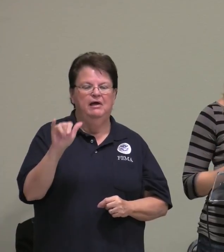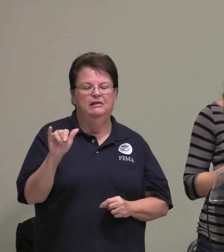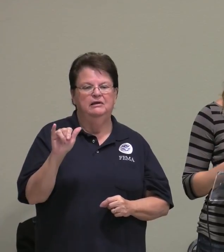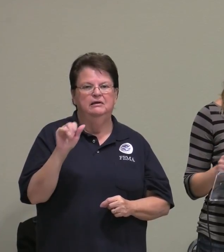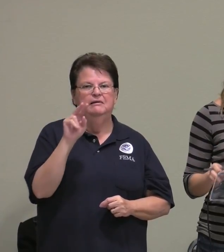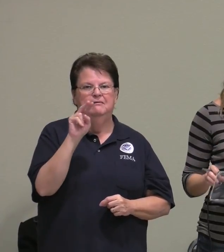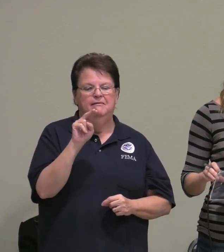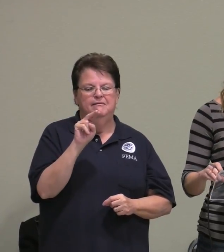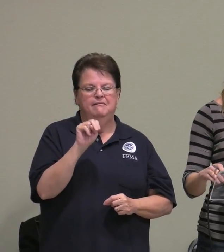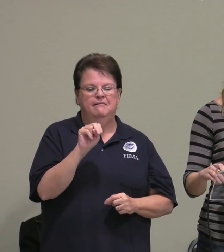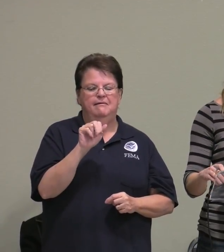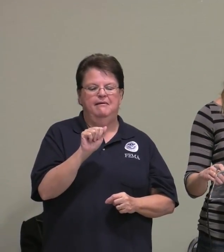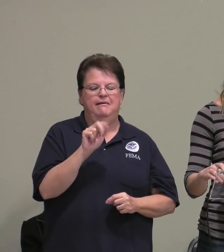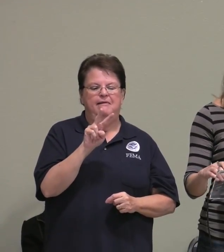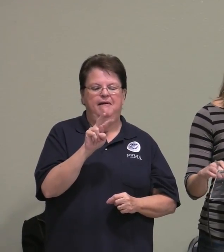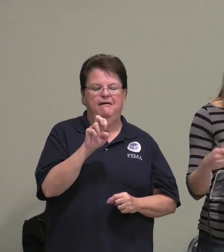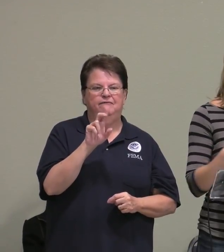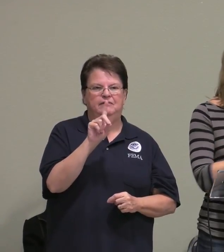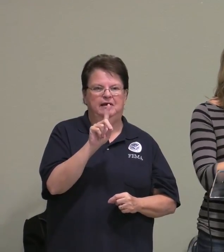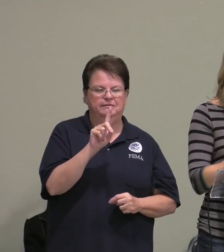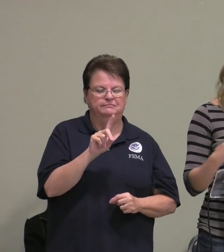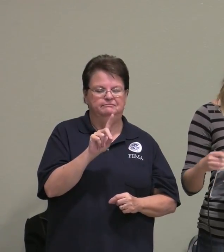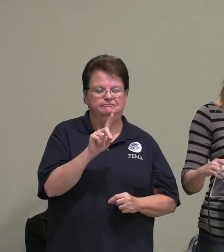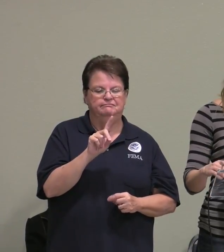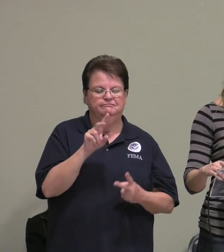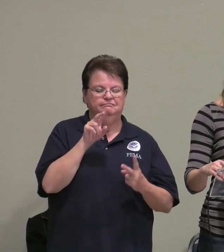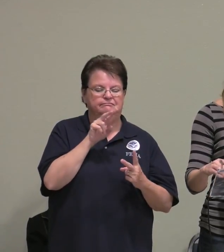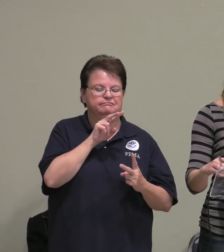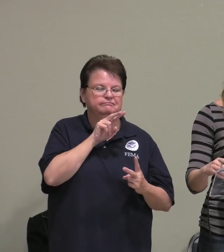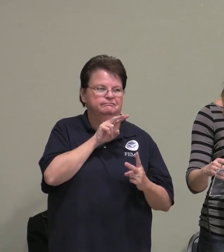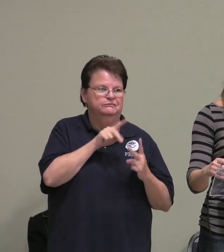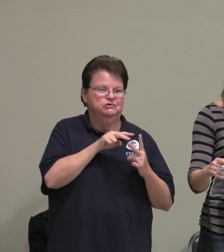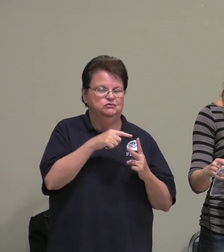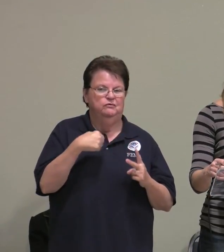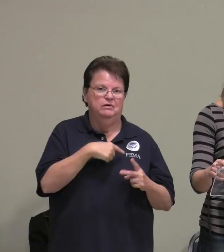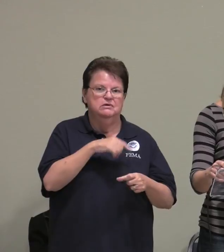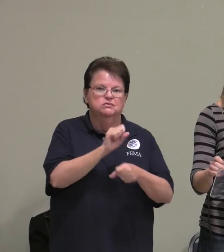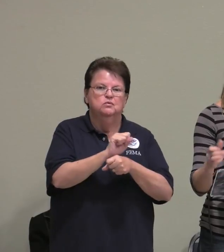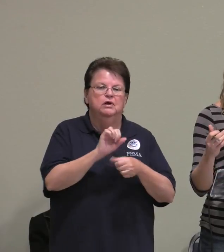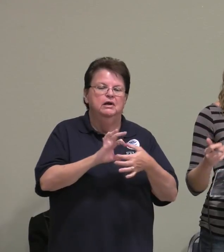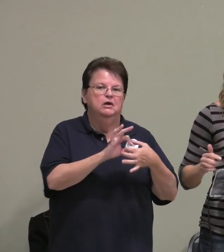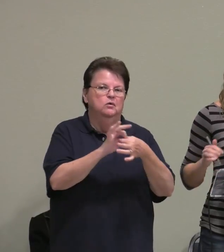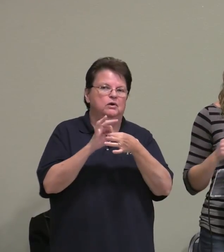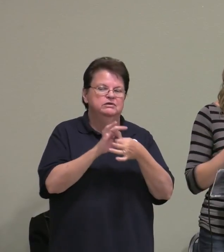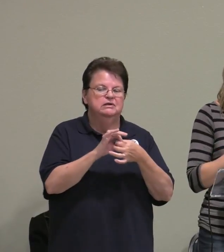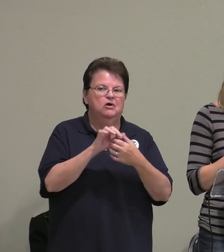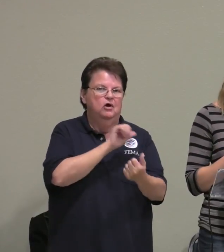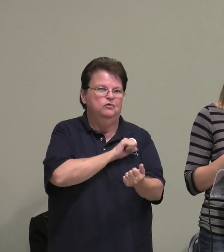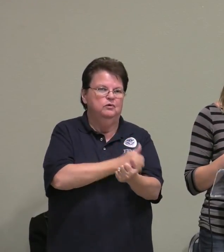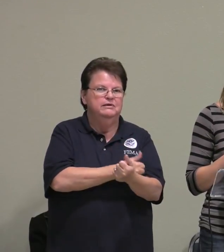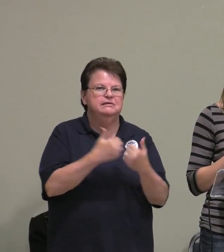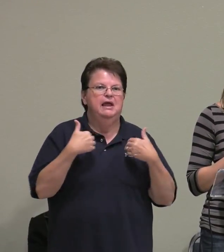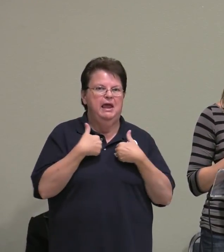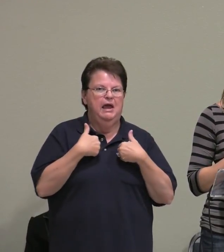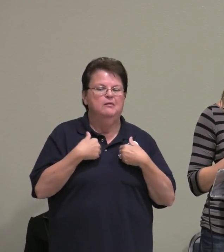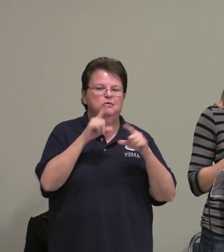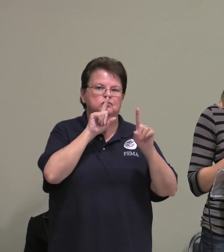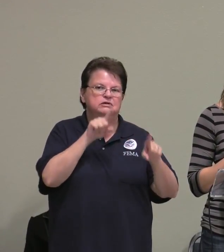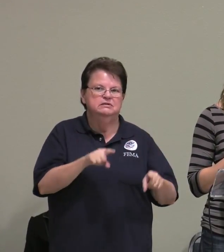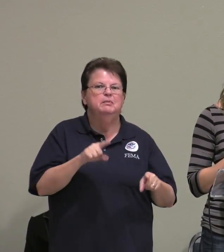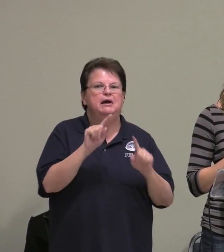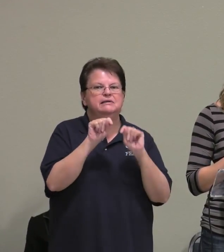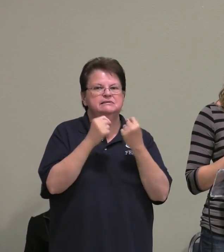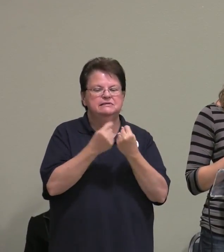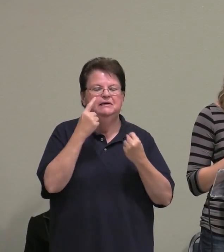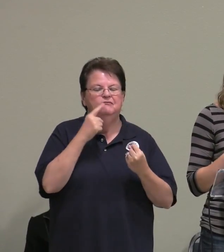NAVDAG. The two of us work in coordination as the authorized animal response teams for Butte